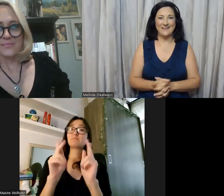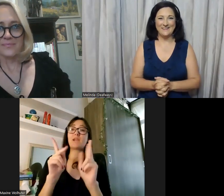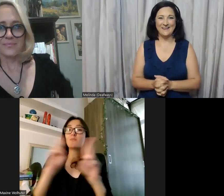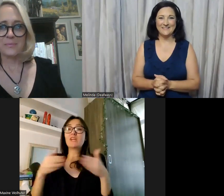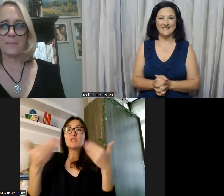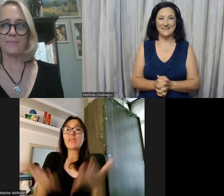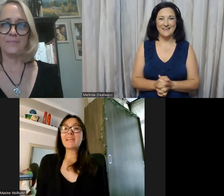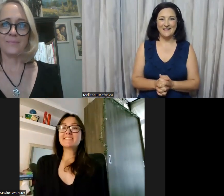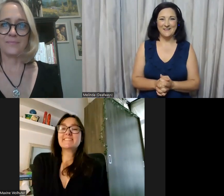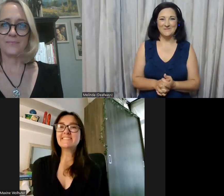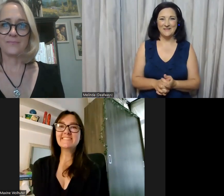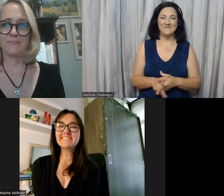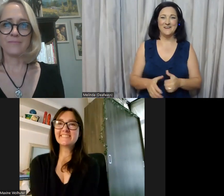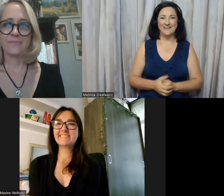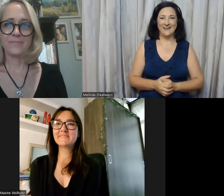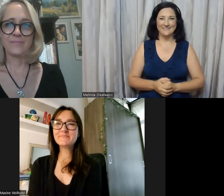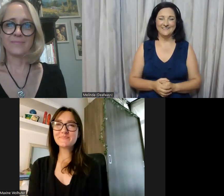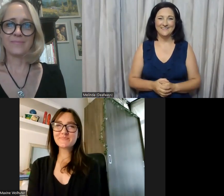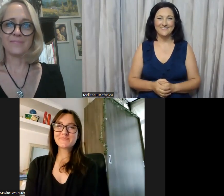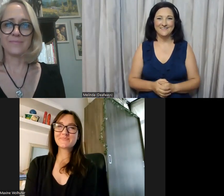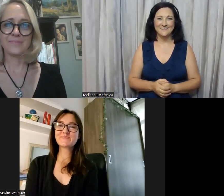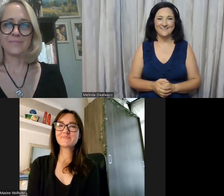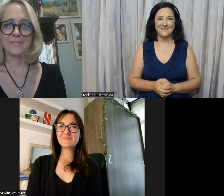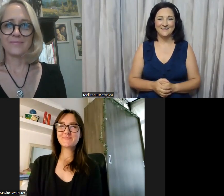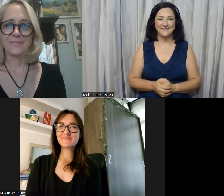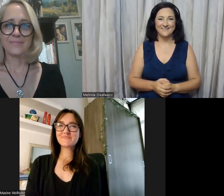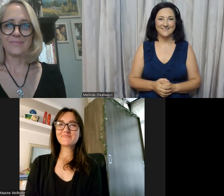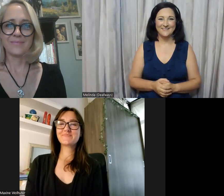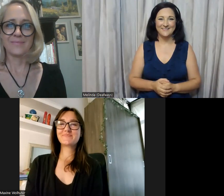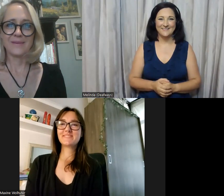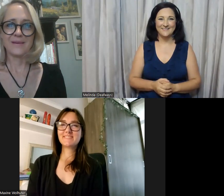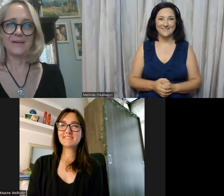the delay, yes. But I'm ready now.